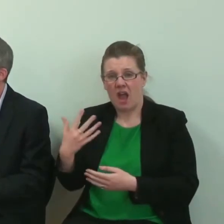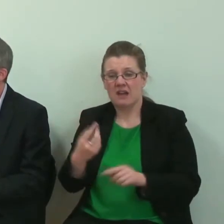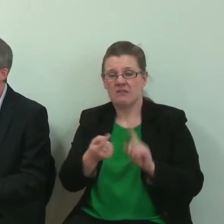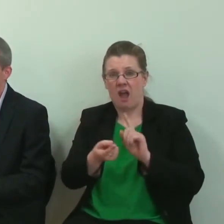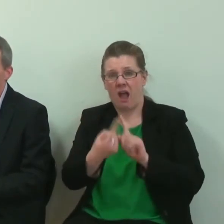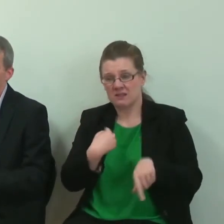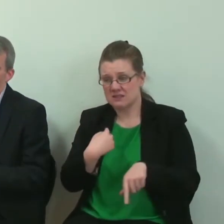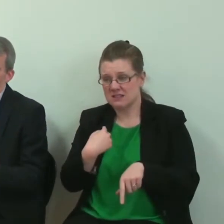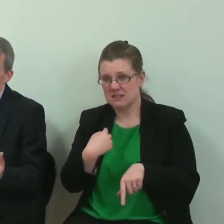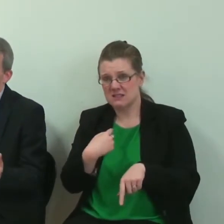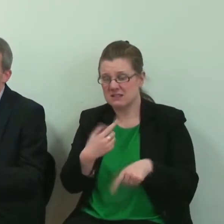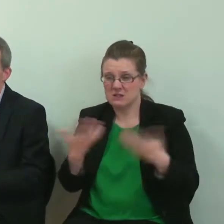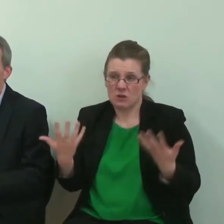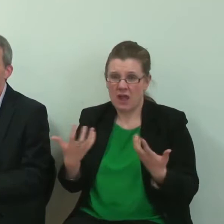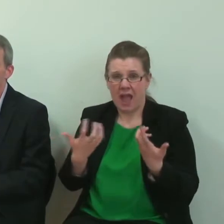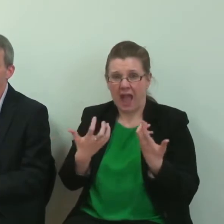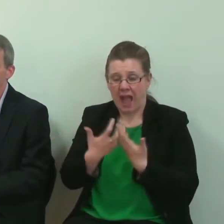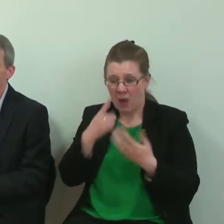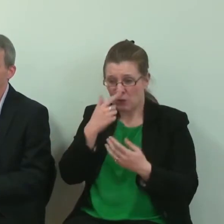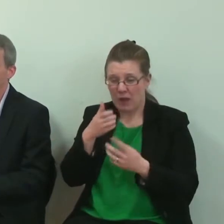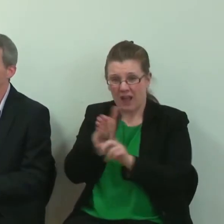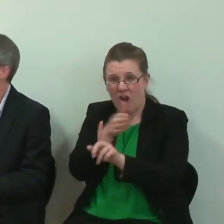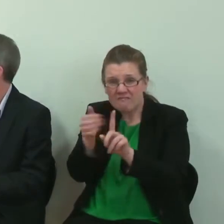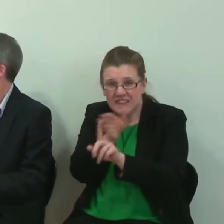answers to how you convince a young person.